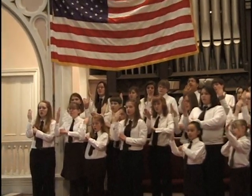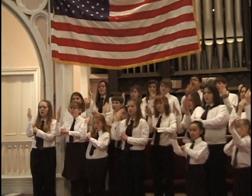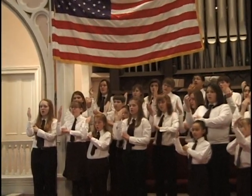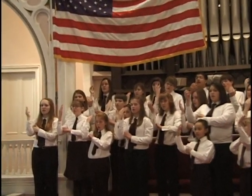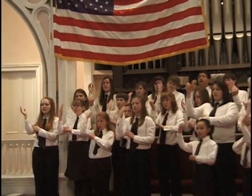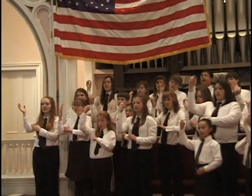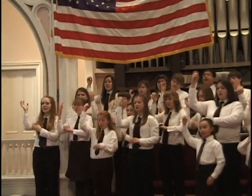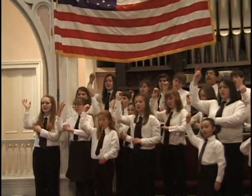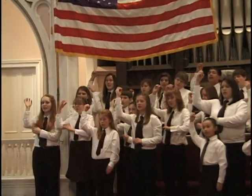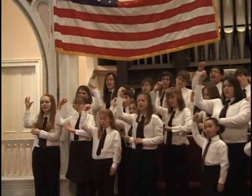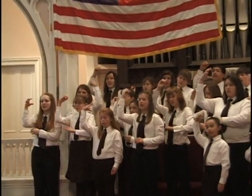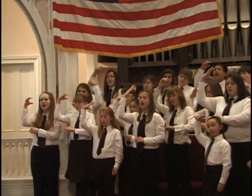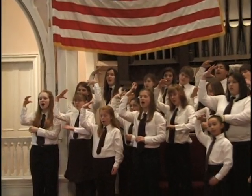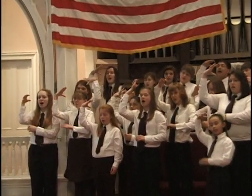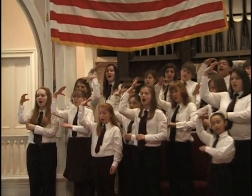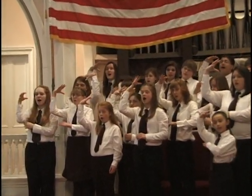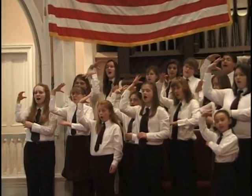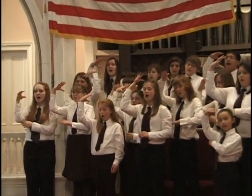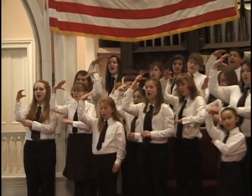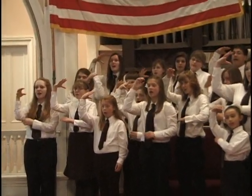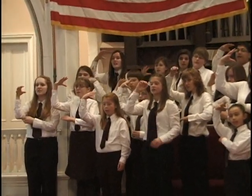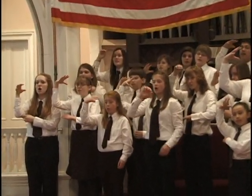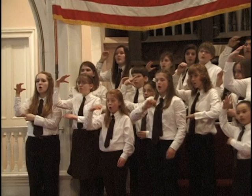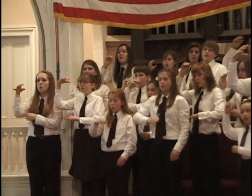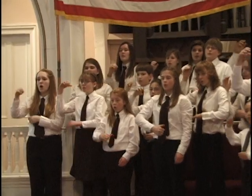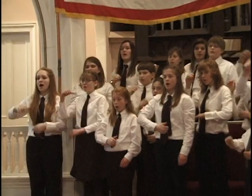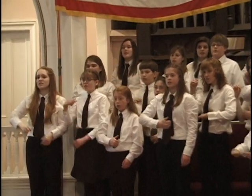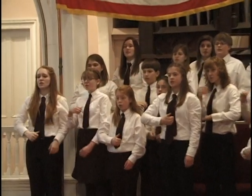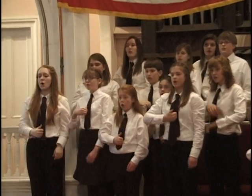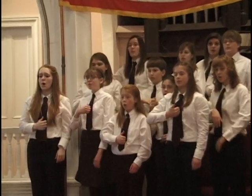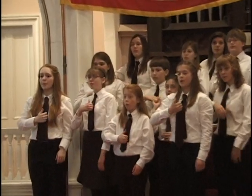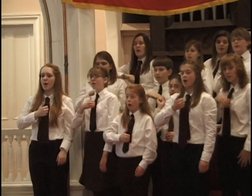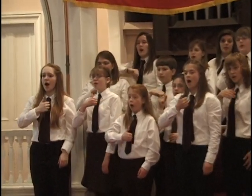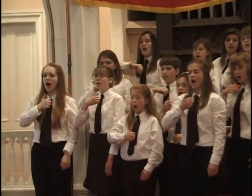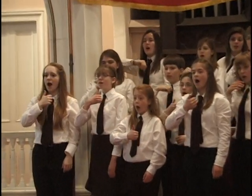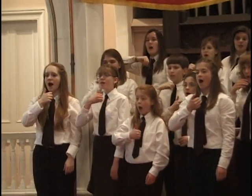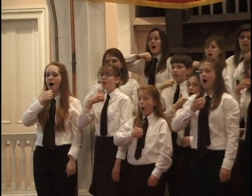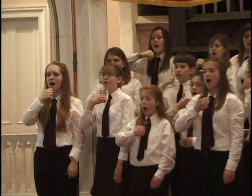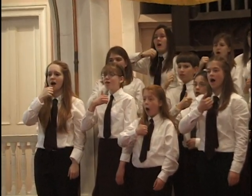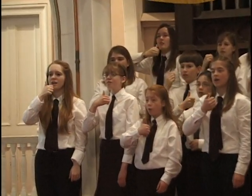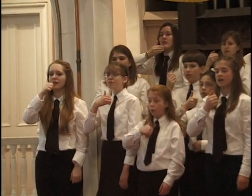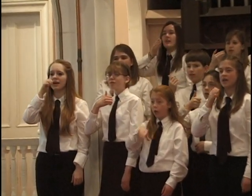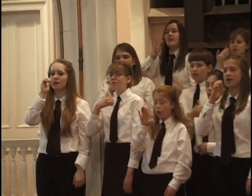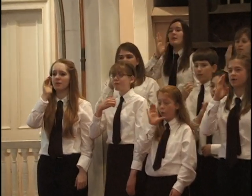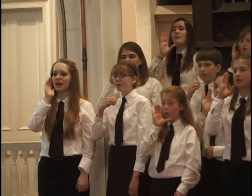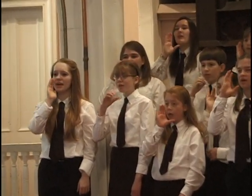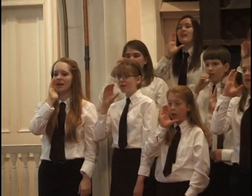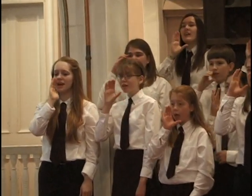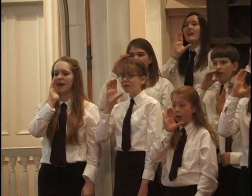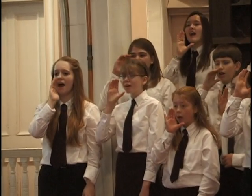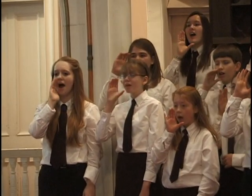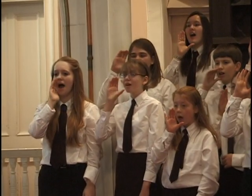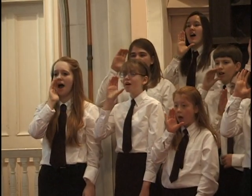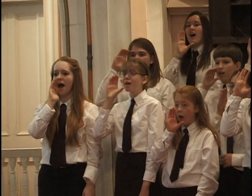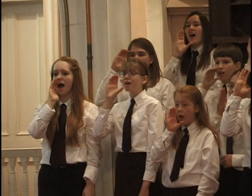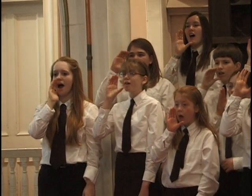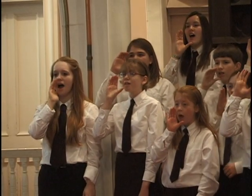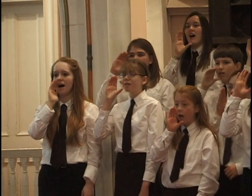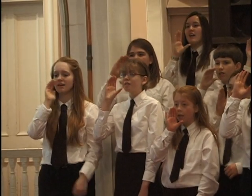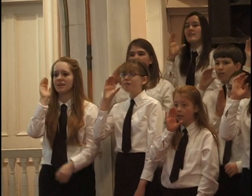early light, what so proudly we hailed